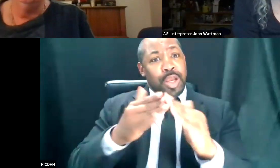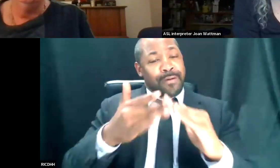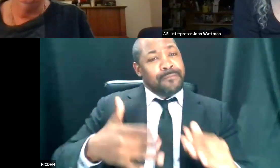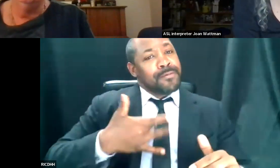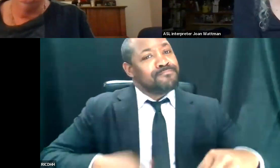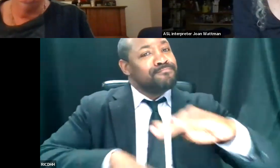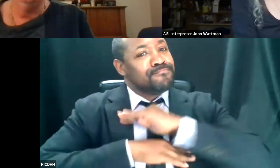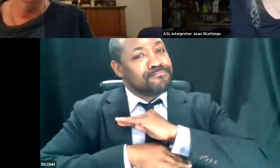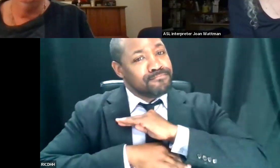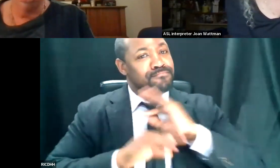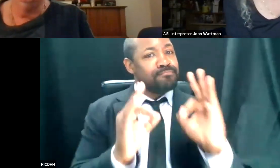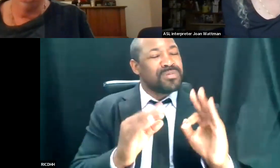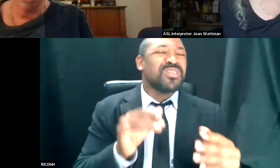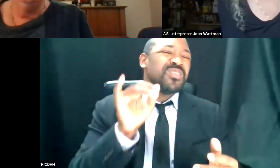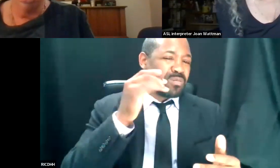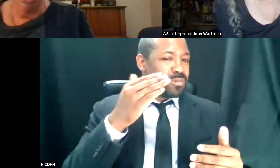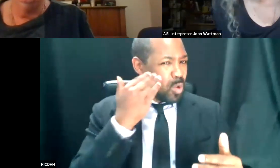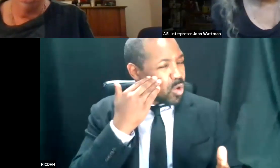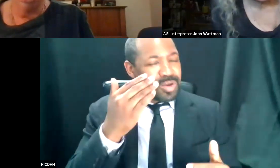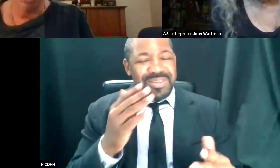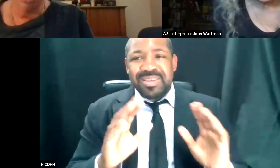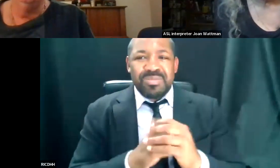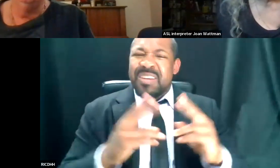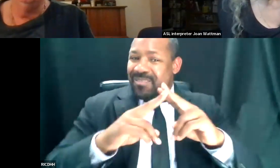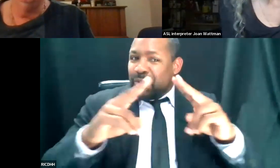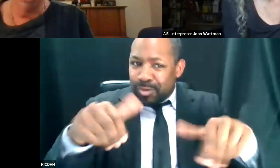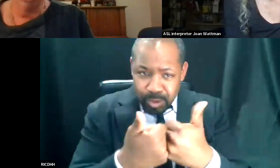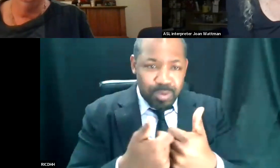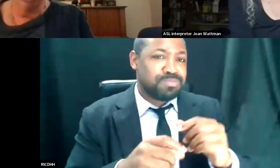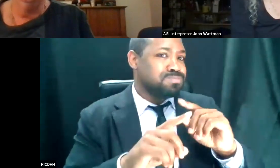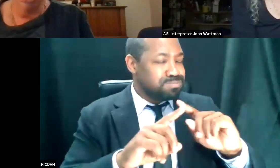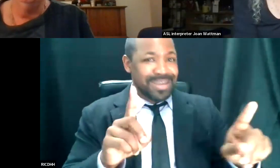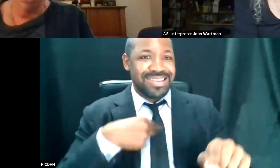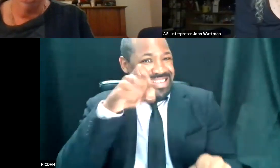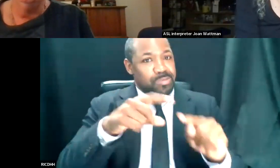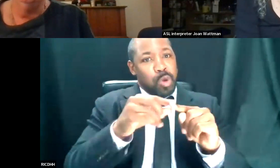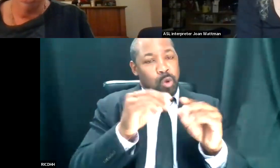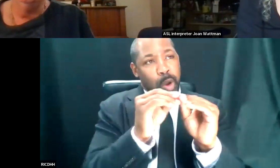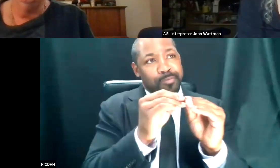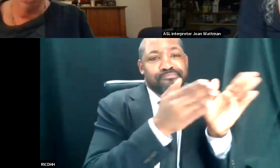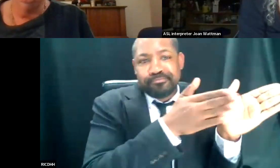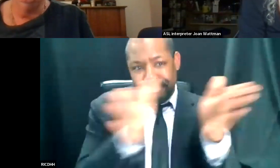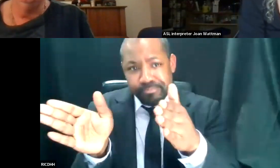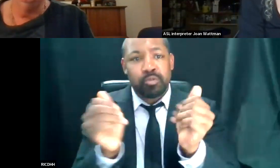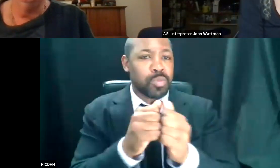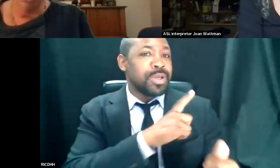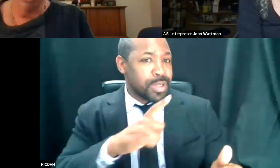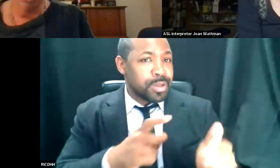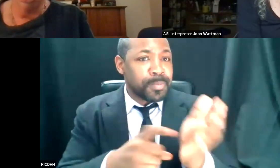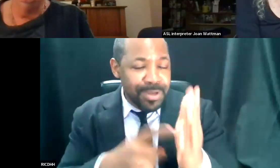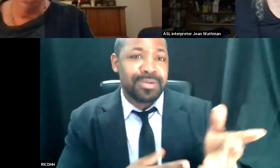community, whatever the requirements are, so that the community themselves feels like their needs are met and that